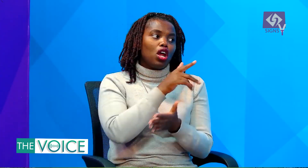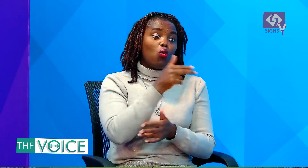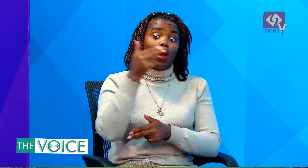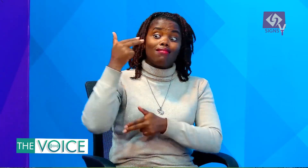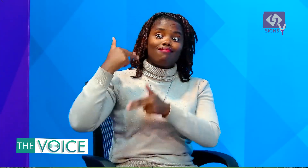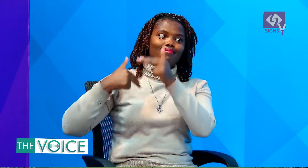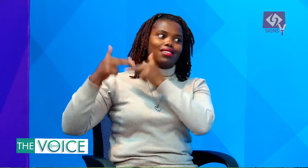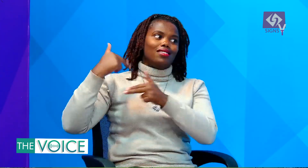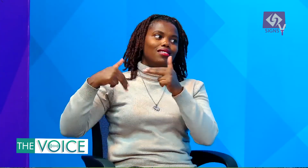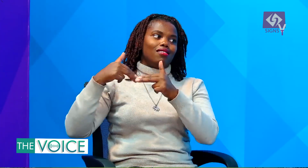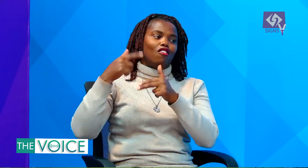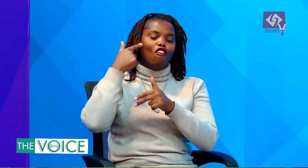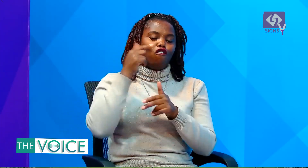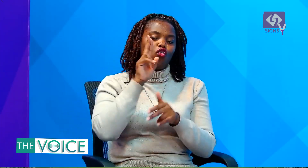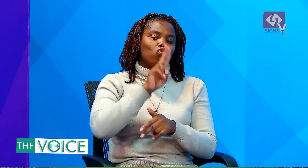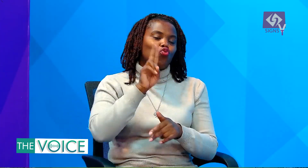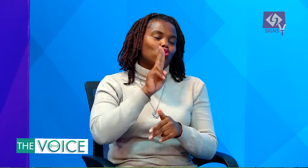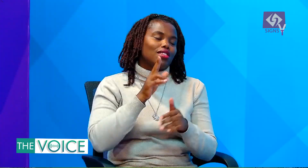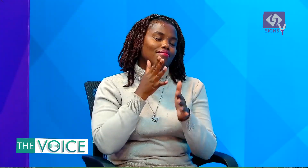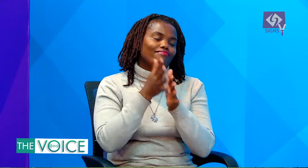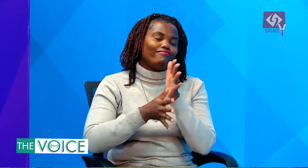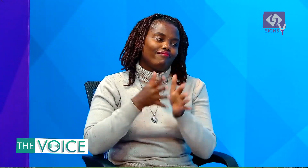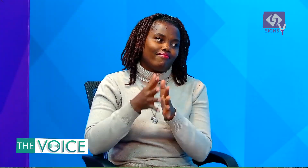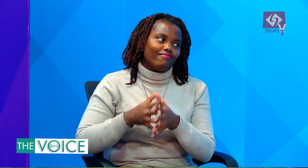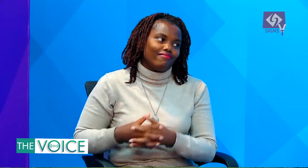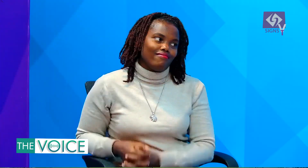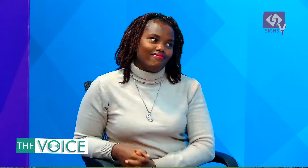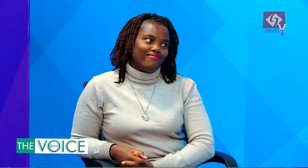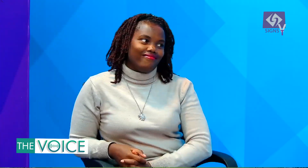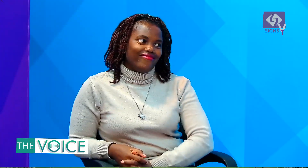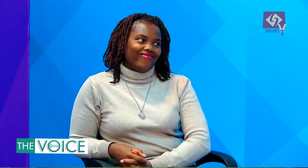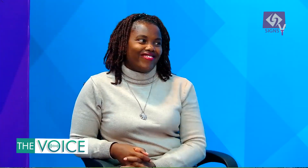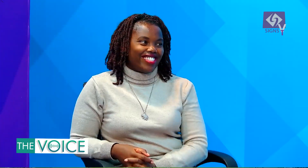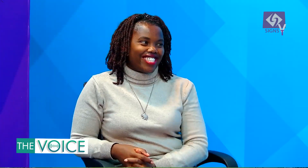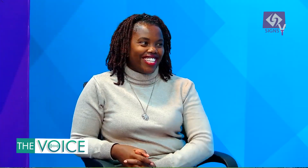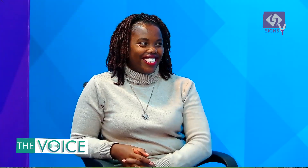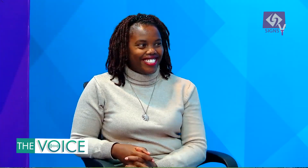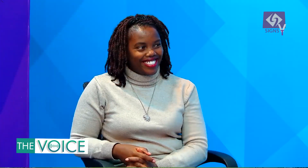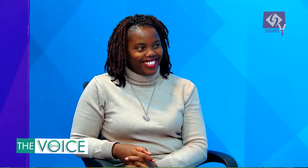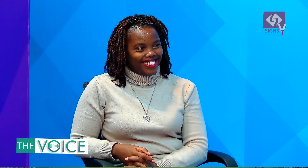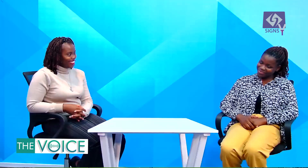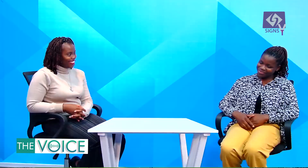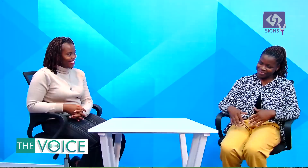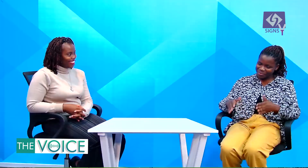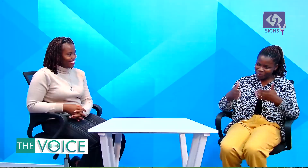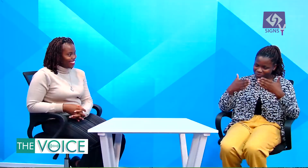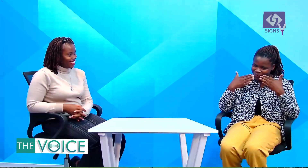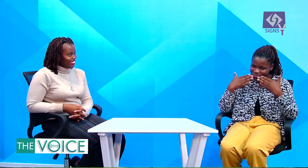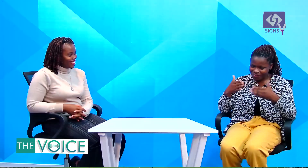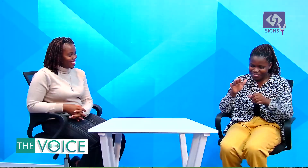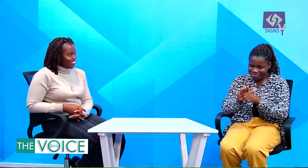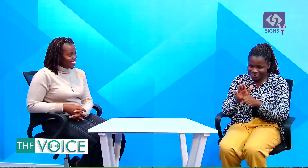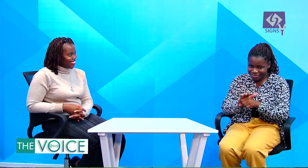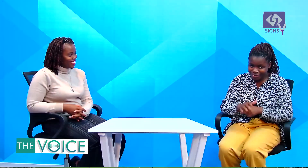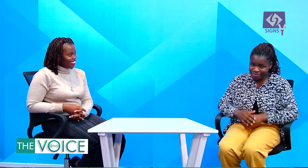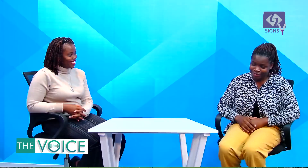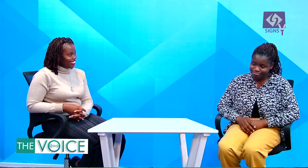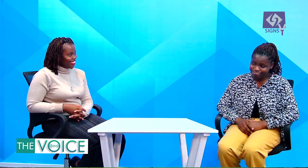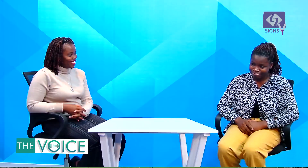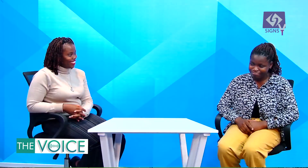Please also share your history and how you have been using sign language. Thank you so much for the